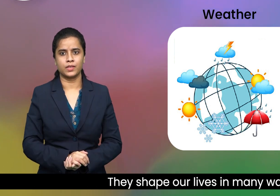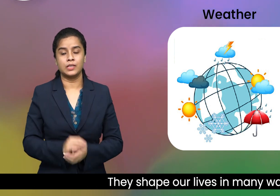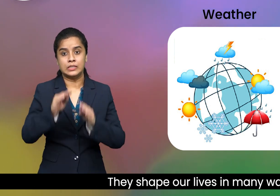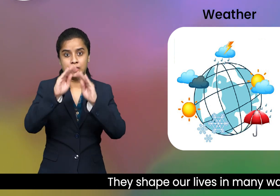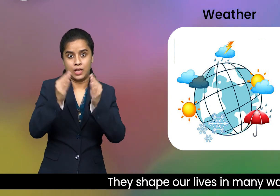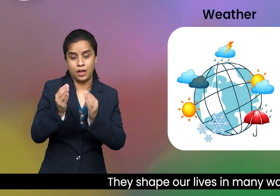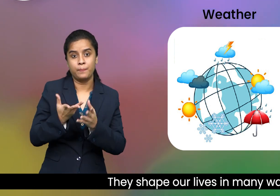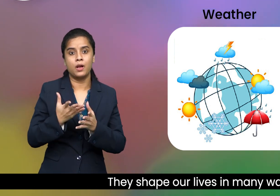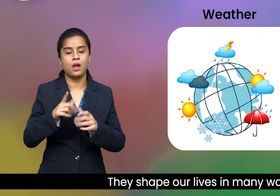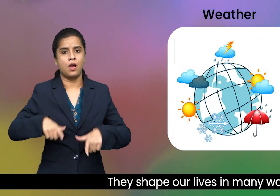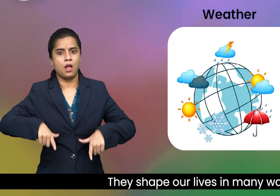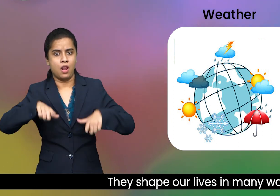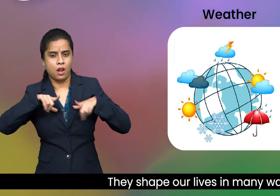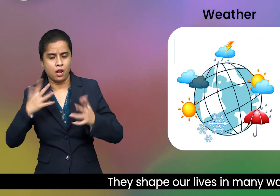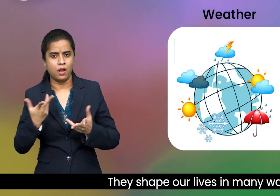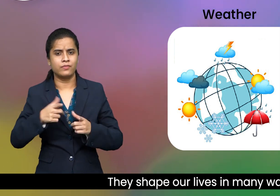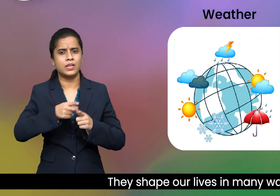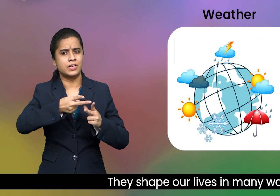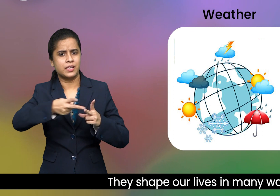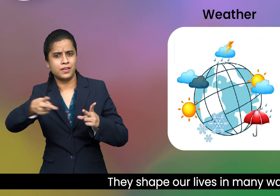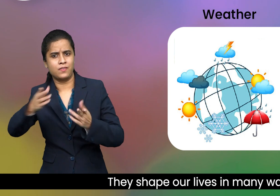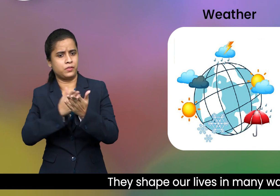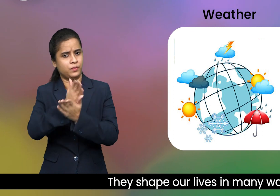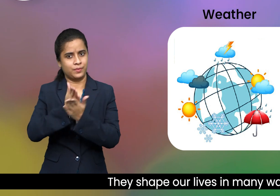They shape our lives in many ways.